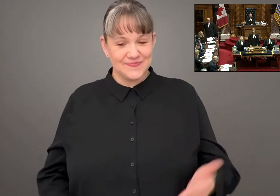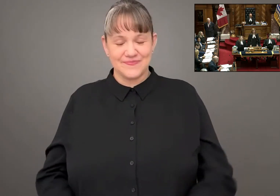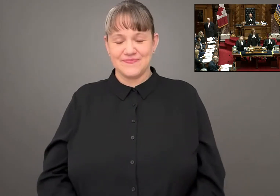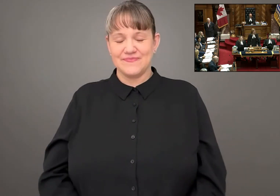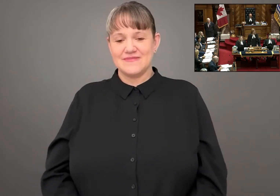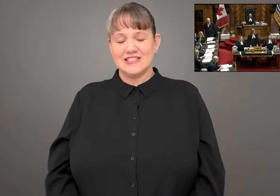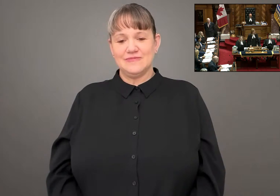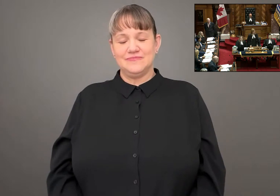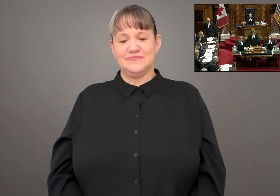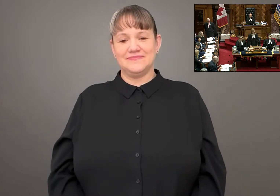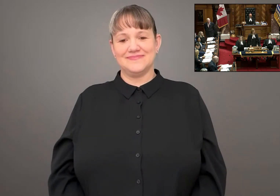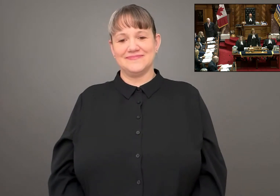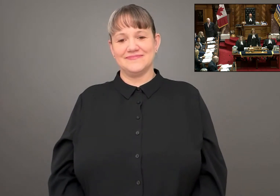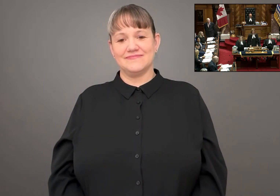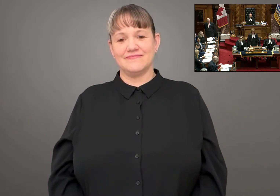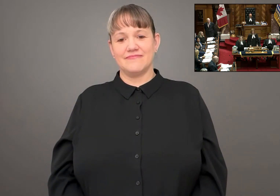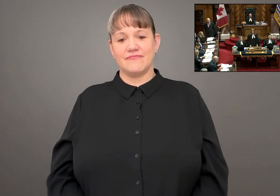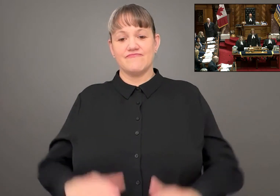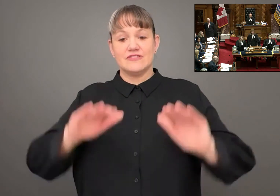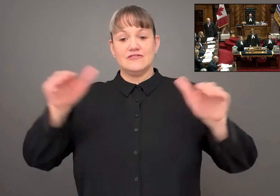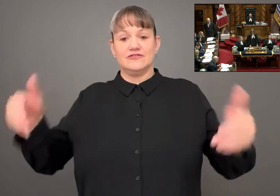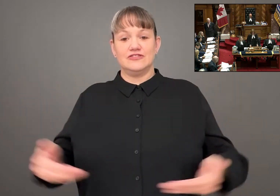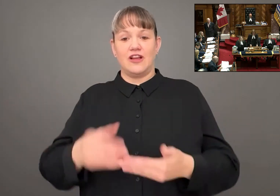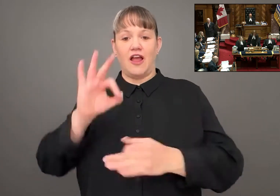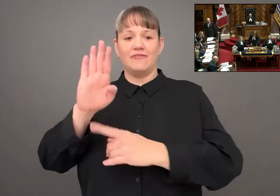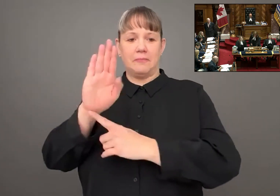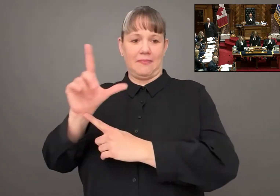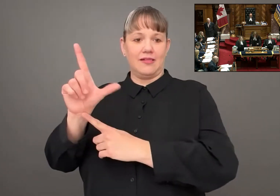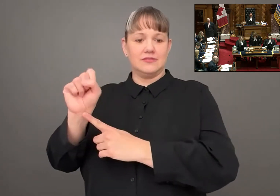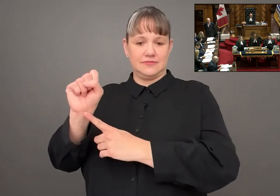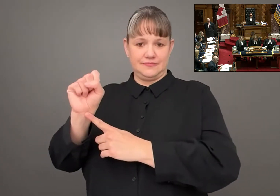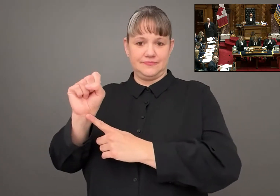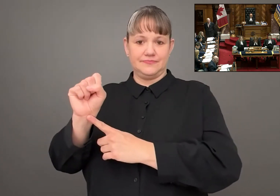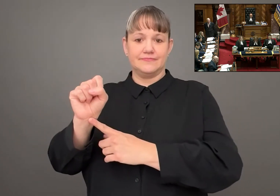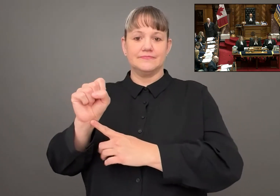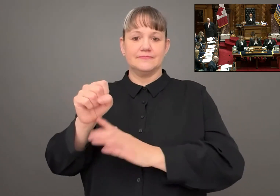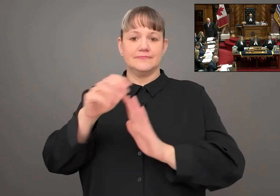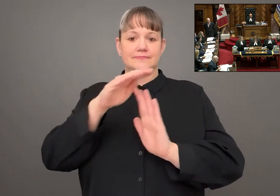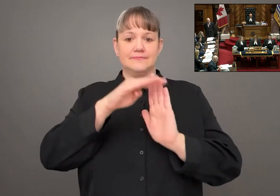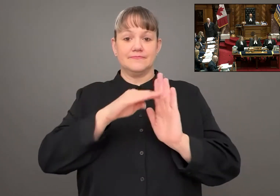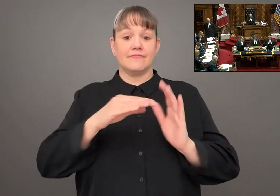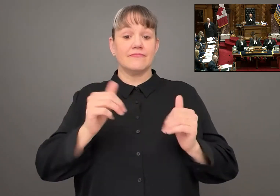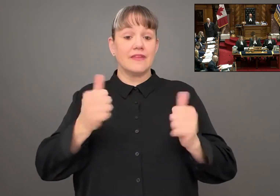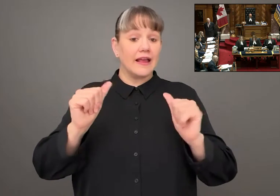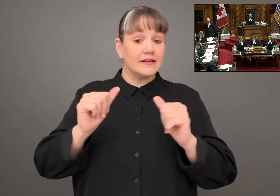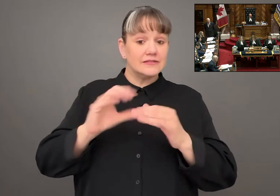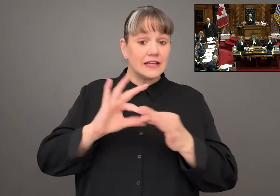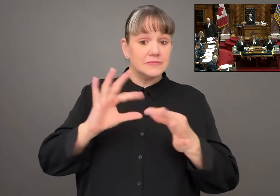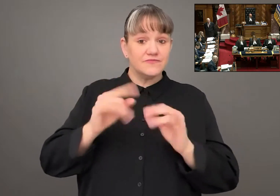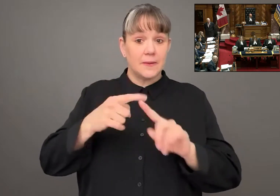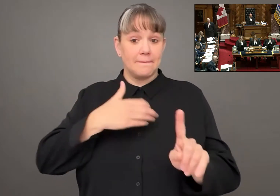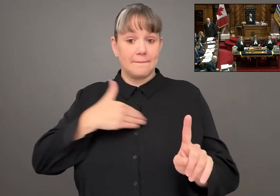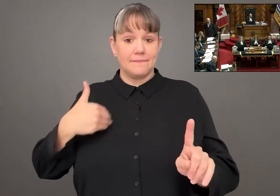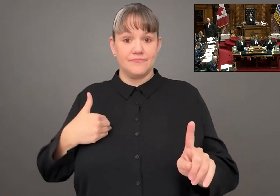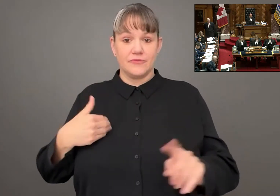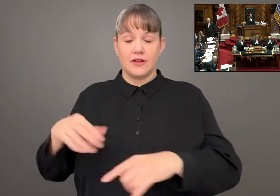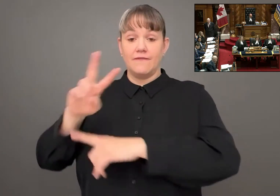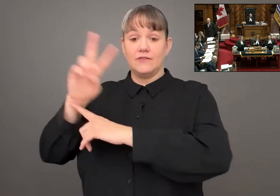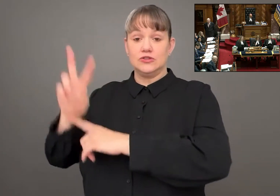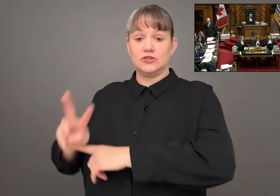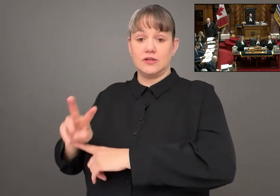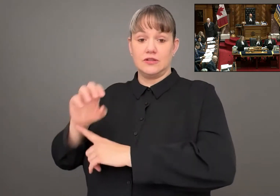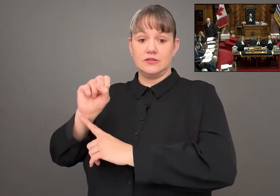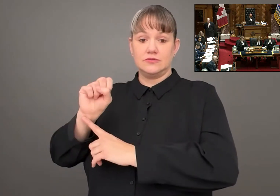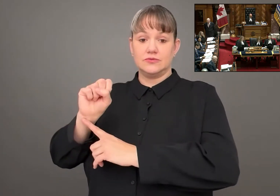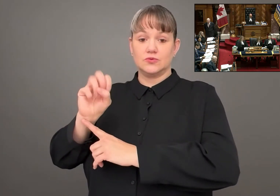Introduction of bills. Statements by members. Member for Victoria Swan Lake. Honourable Speaker,